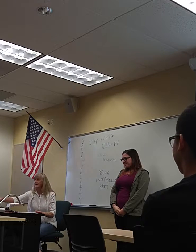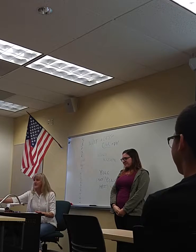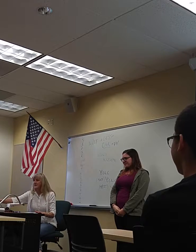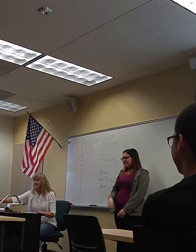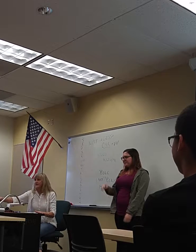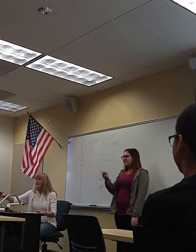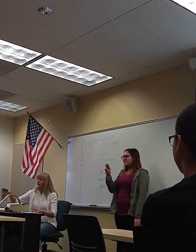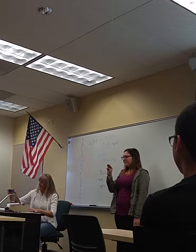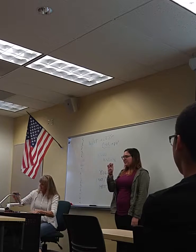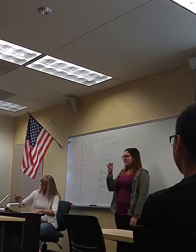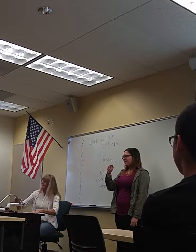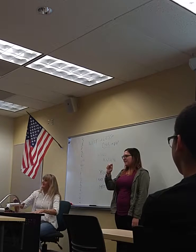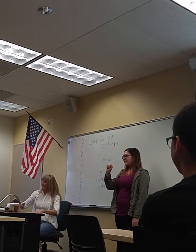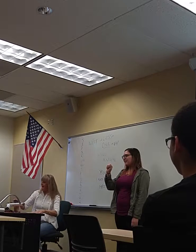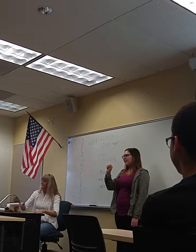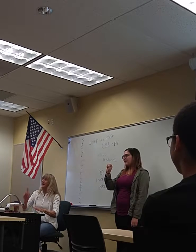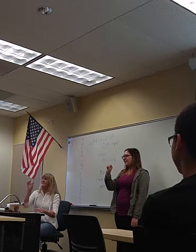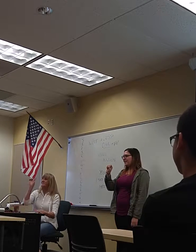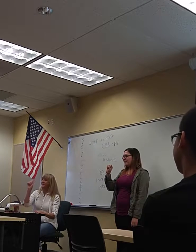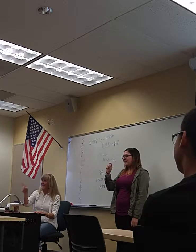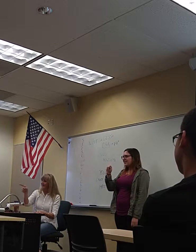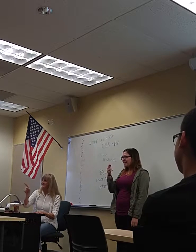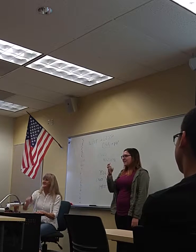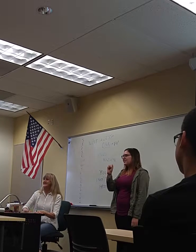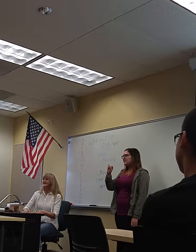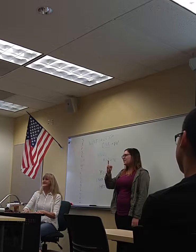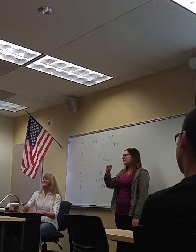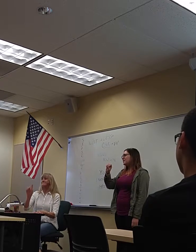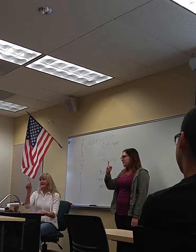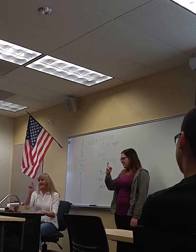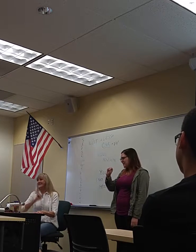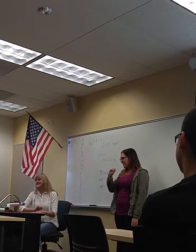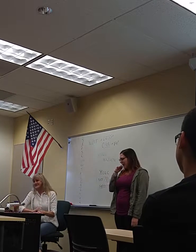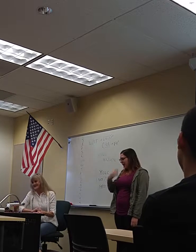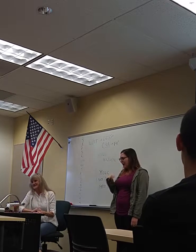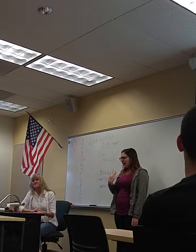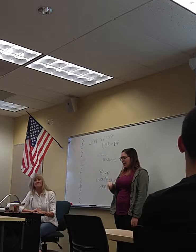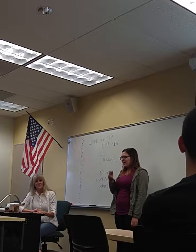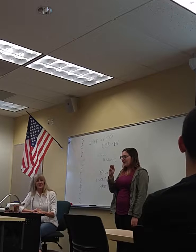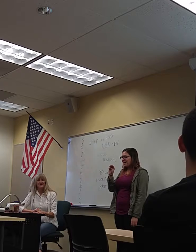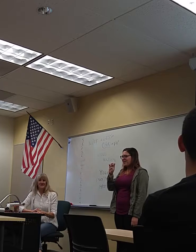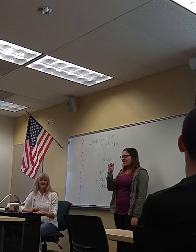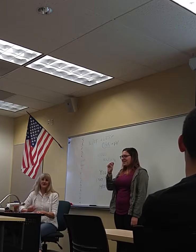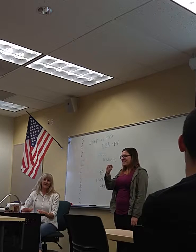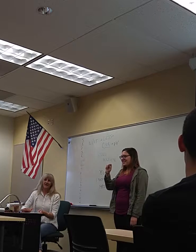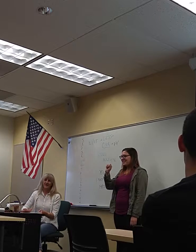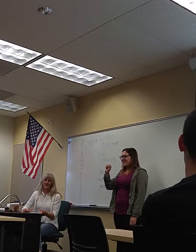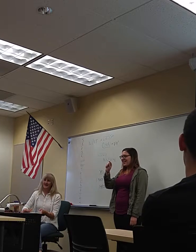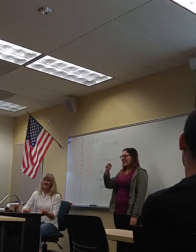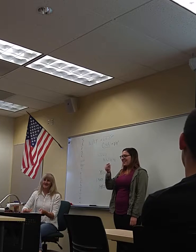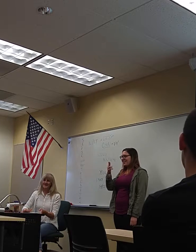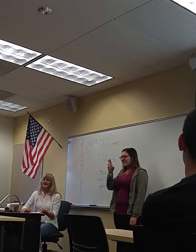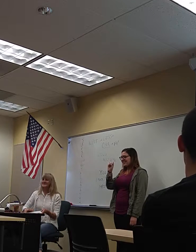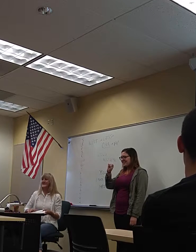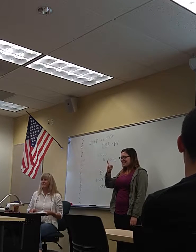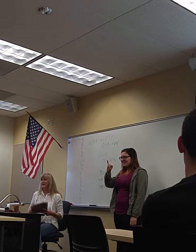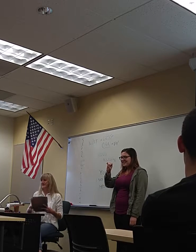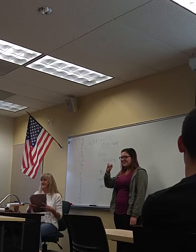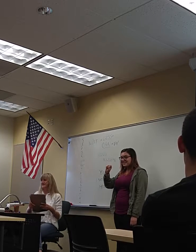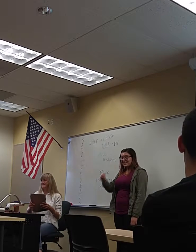Metathesis? Yes, and metathesis is metathesis. Yeah. You know that, right? You can say metathesis.